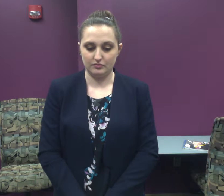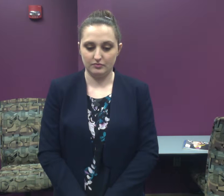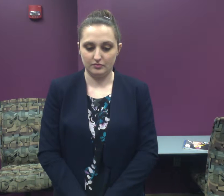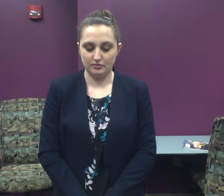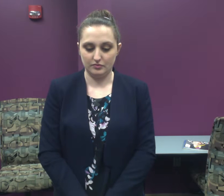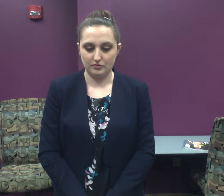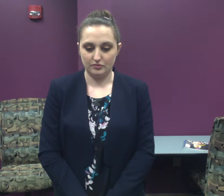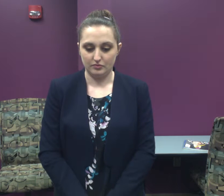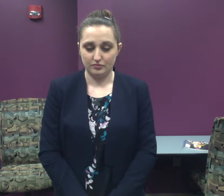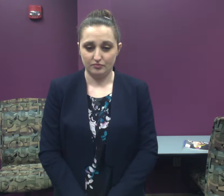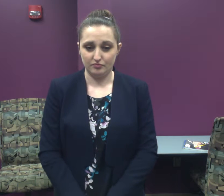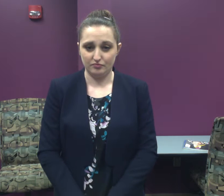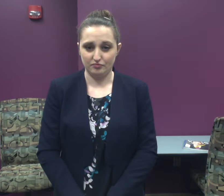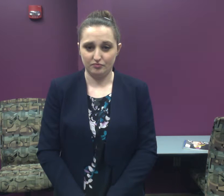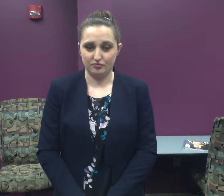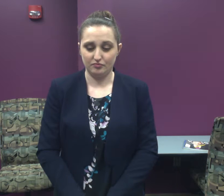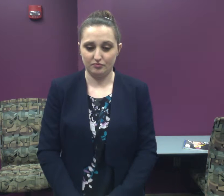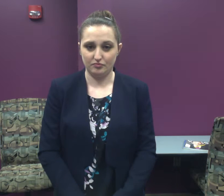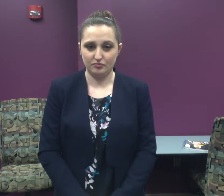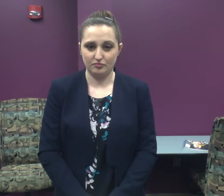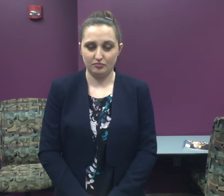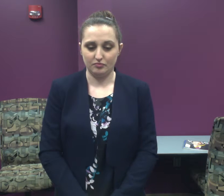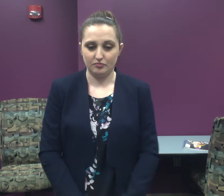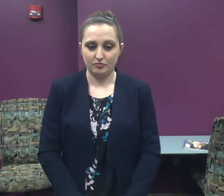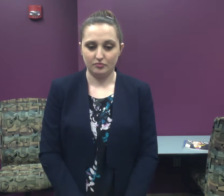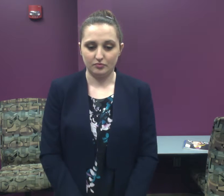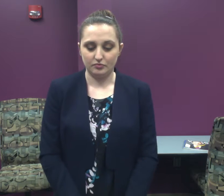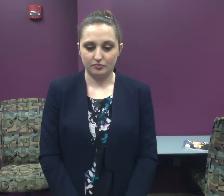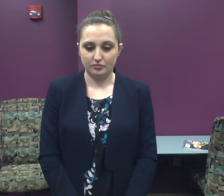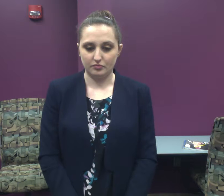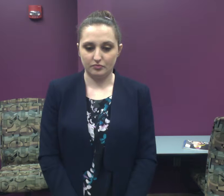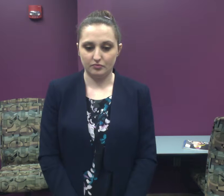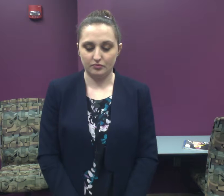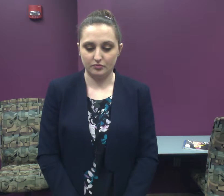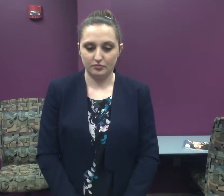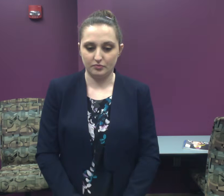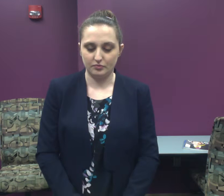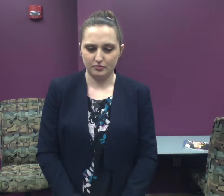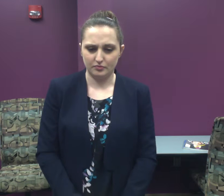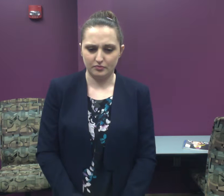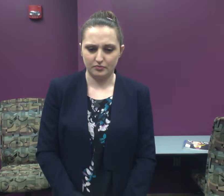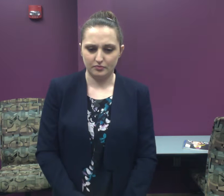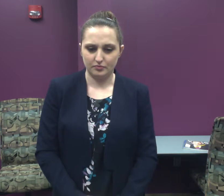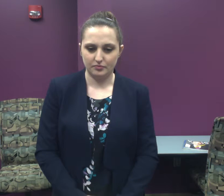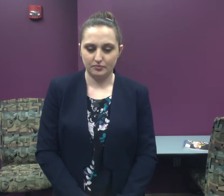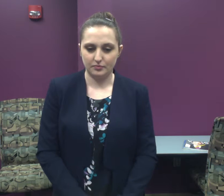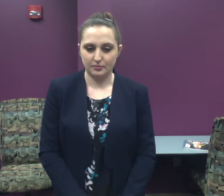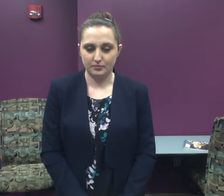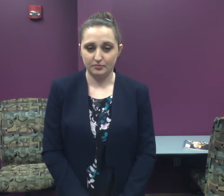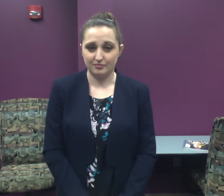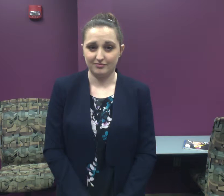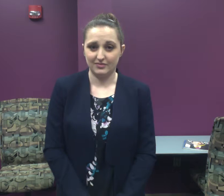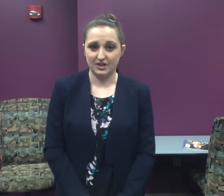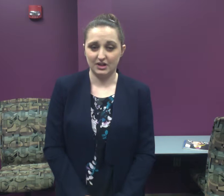whole factories, whole cities, heavy industry onto Russian trains and shipped it back and started their own